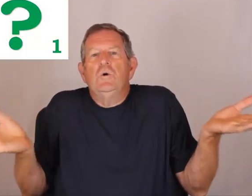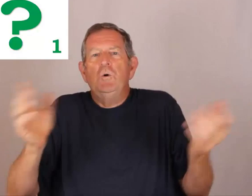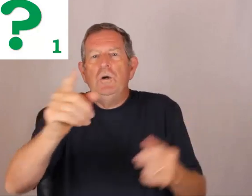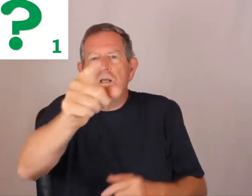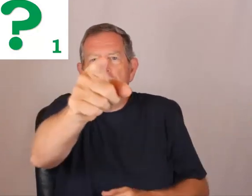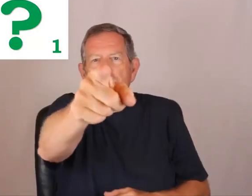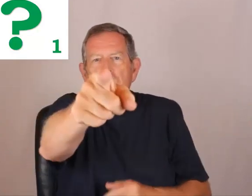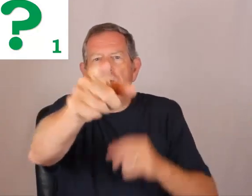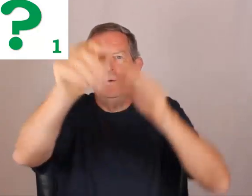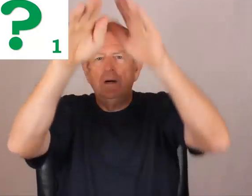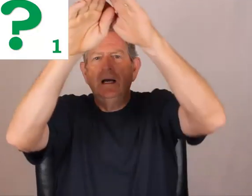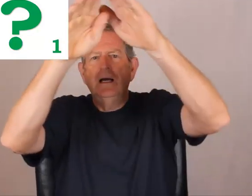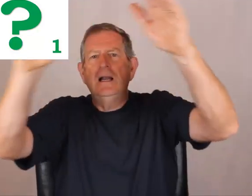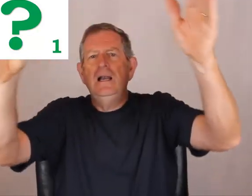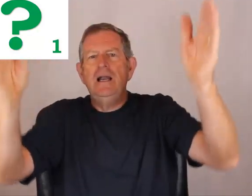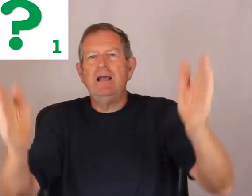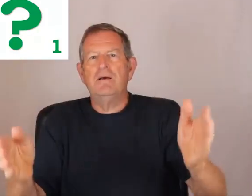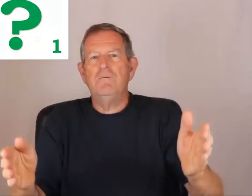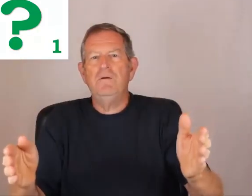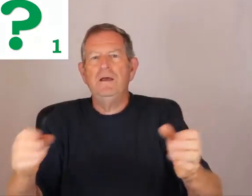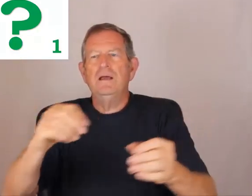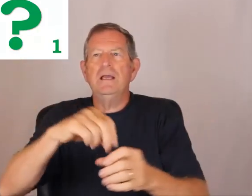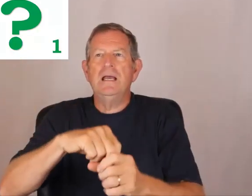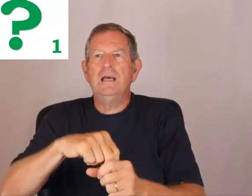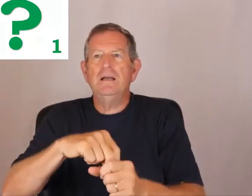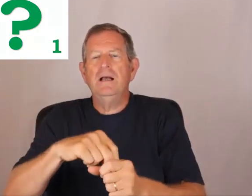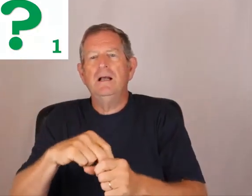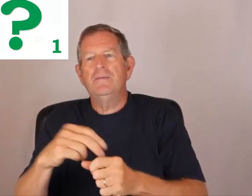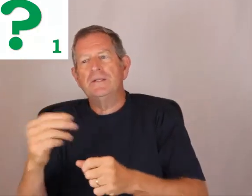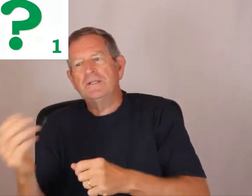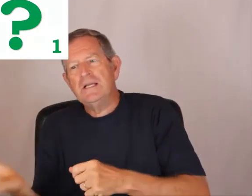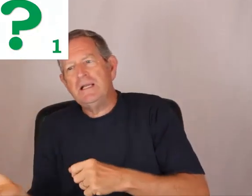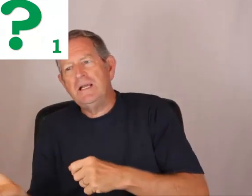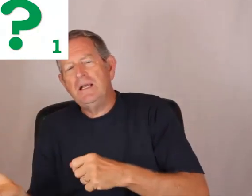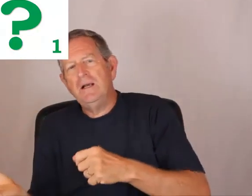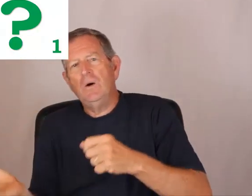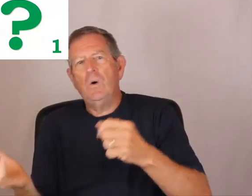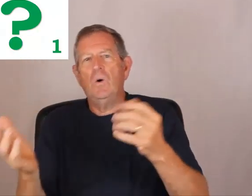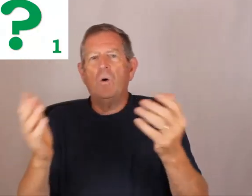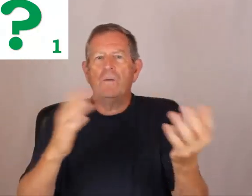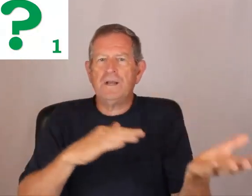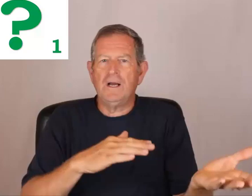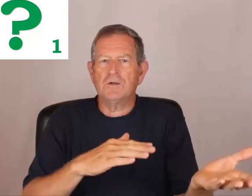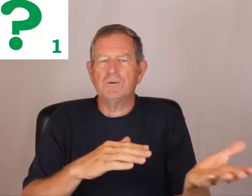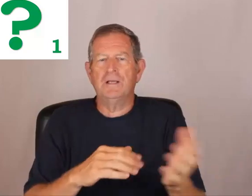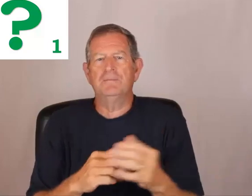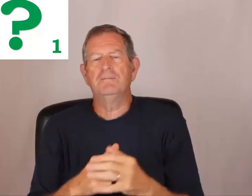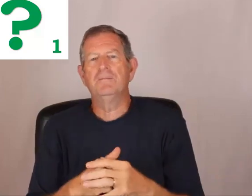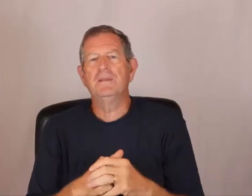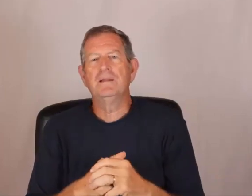do you live in the city or the country?